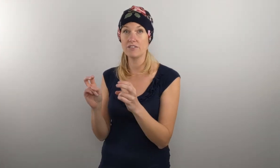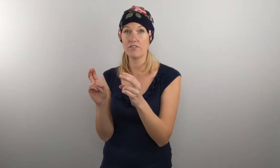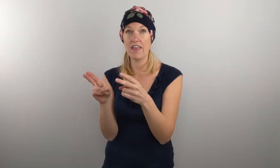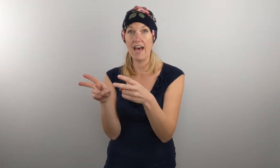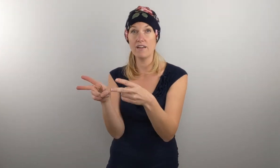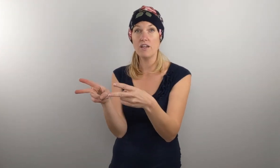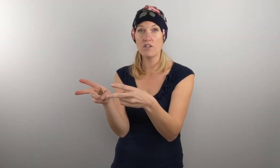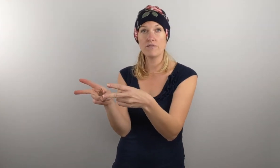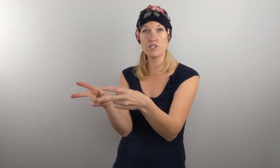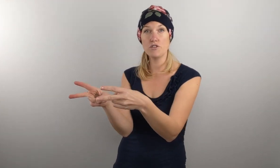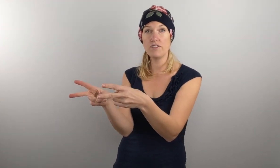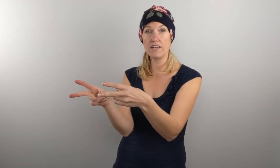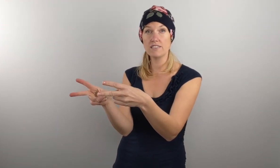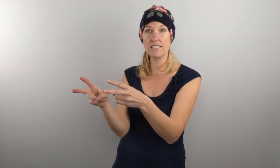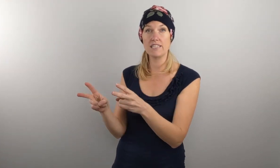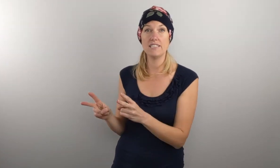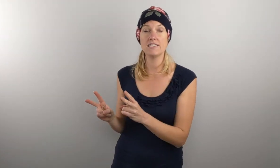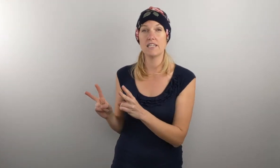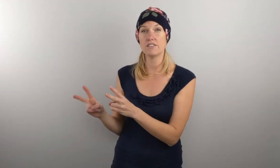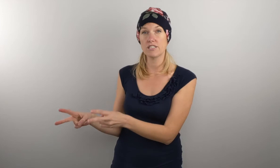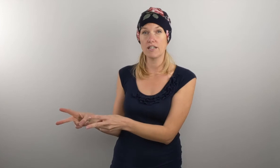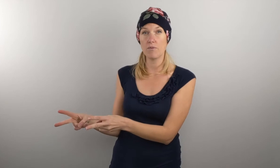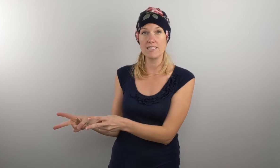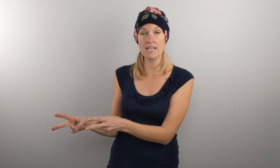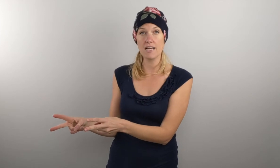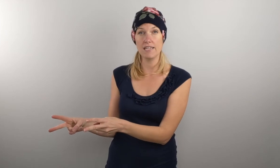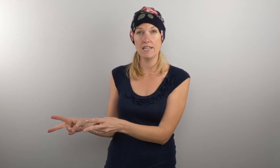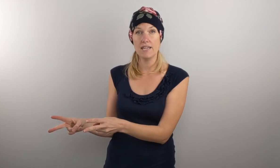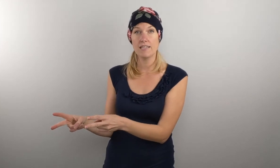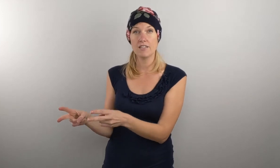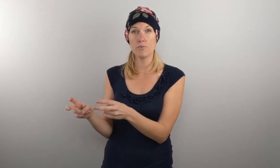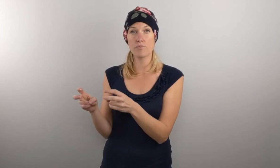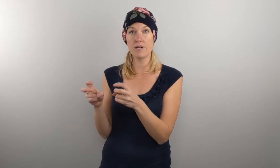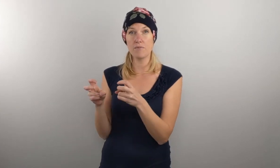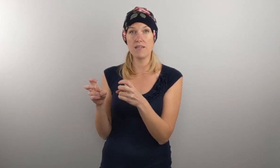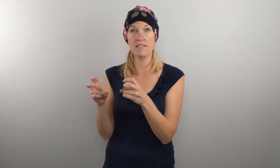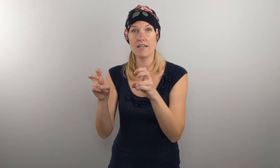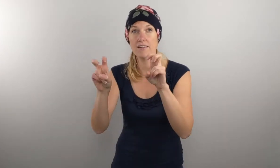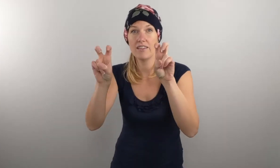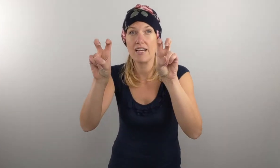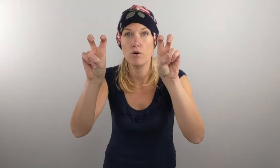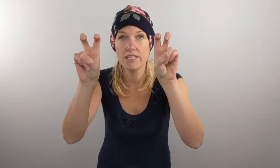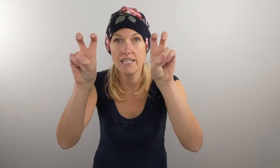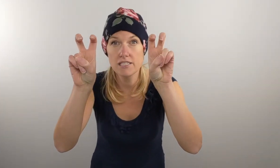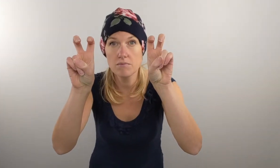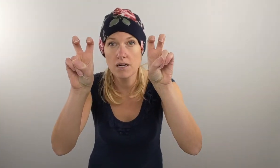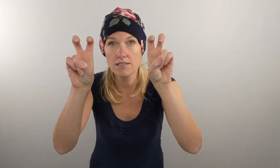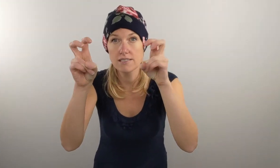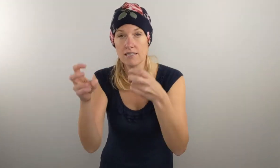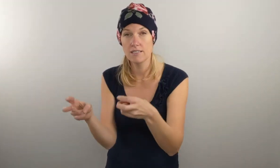for that, you have 2 fingers like this, and you start at one side, and then you bring them in, kind of in that quotation marks